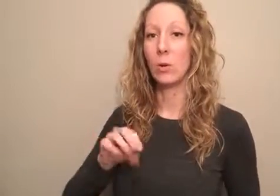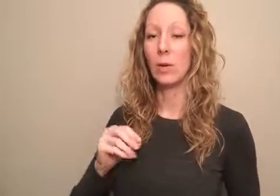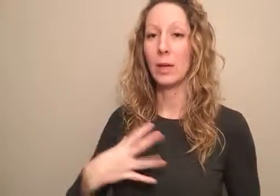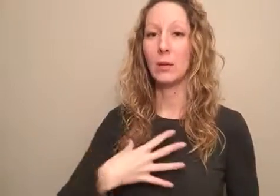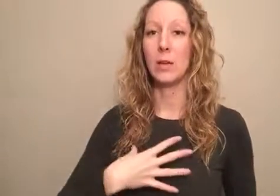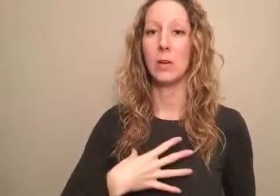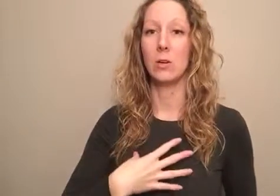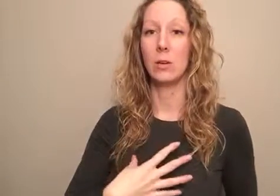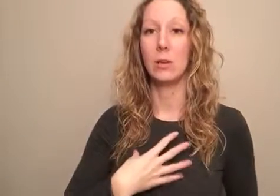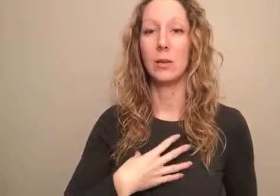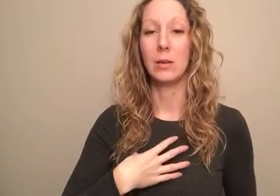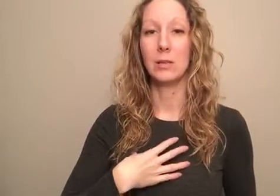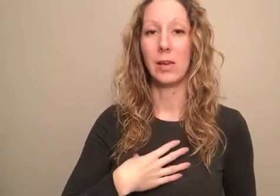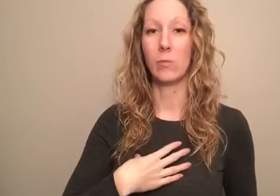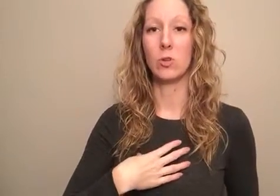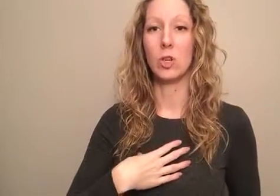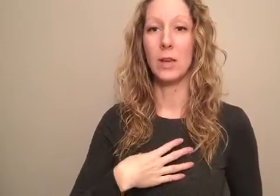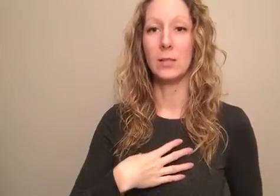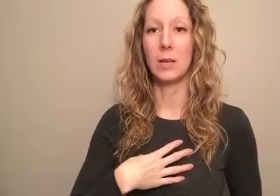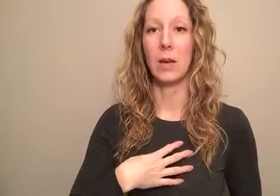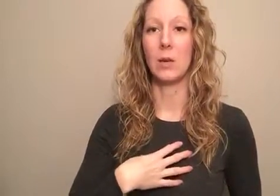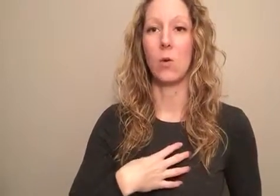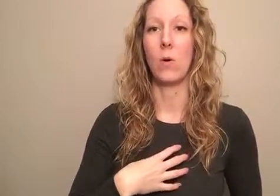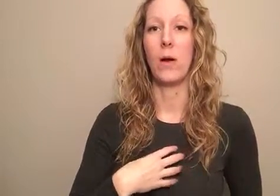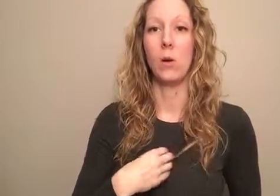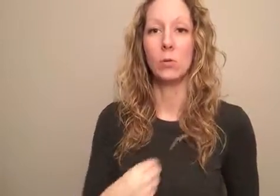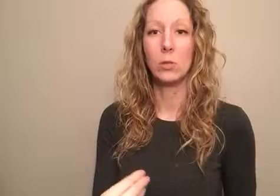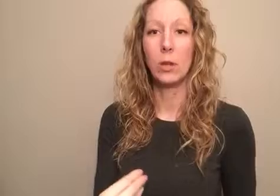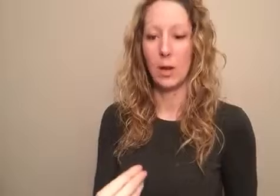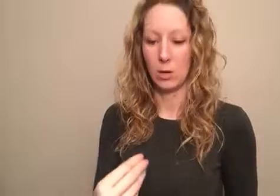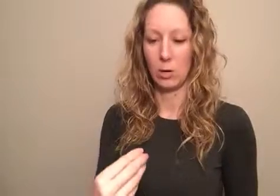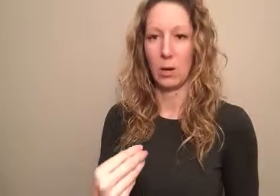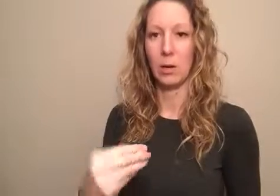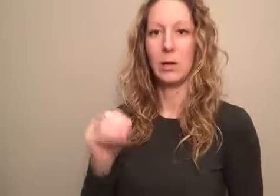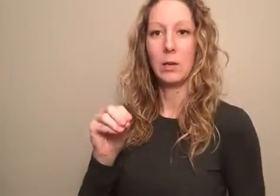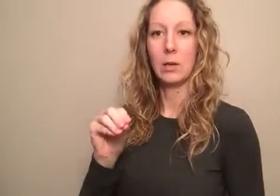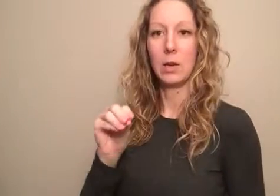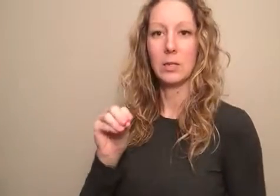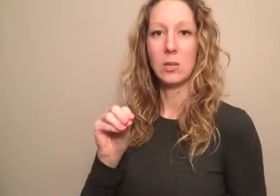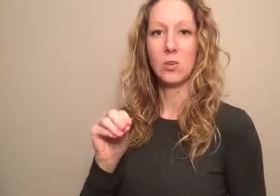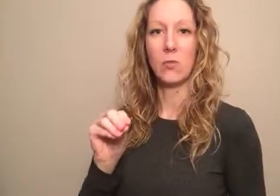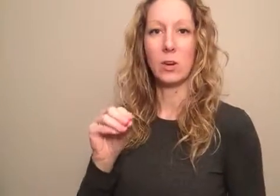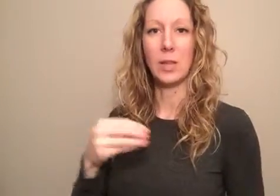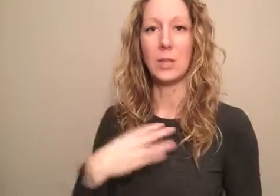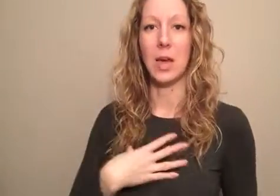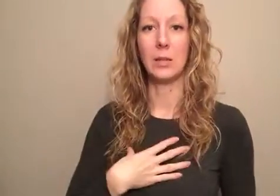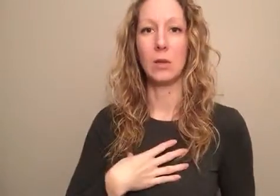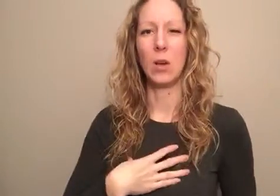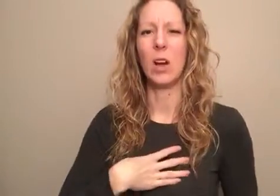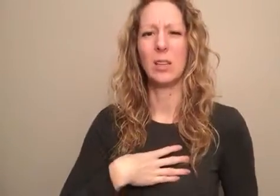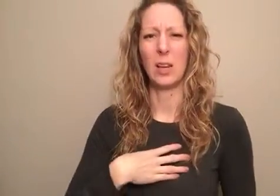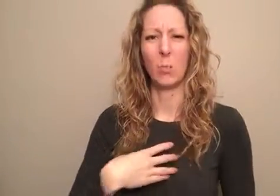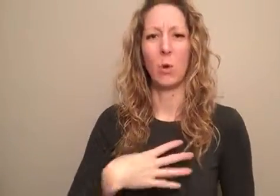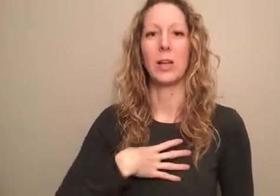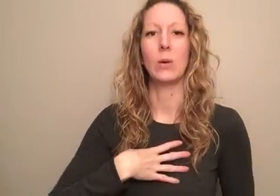whole hand and you're going to take from your chest and kind of go out. And you're going to kind of touch your fingers at the end, kind of like you're pulling it out.